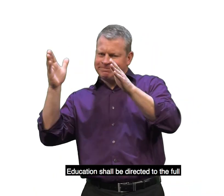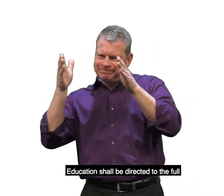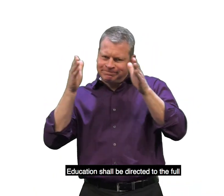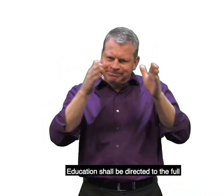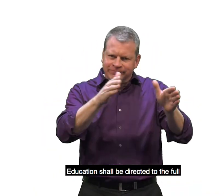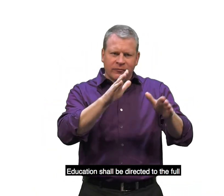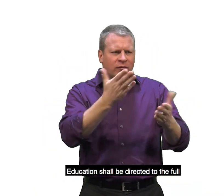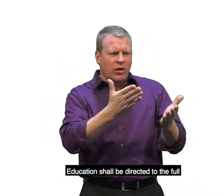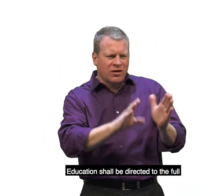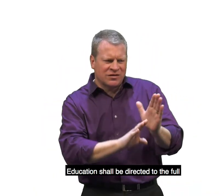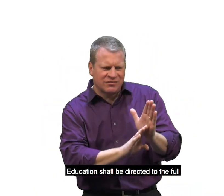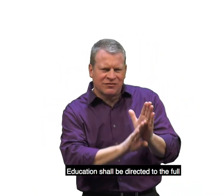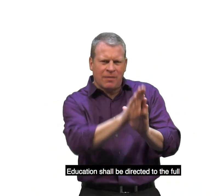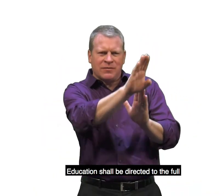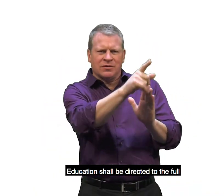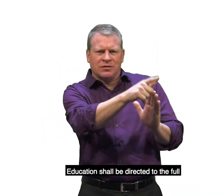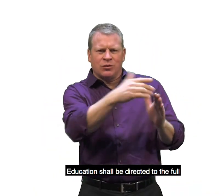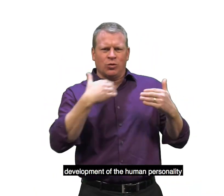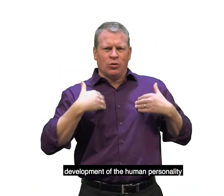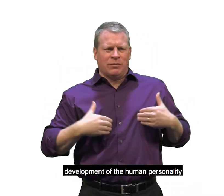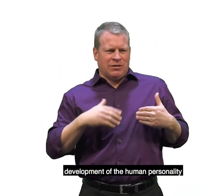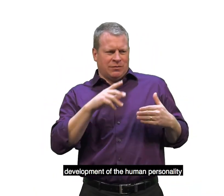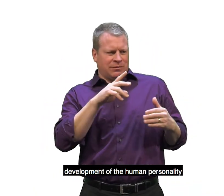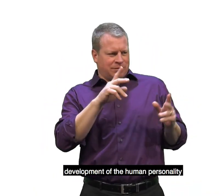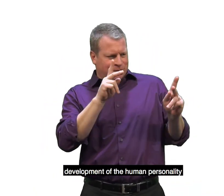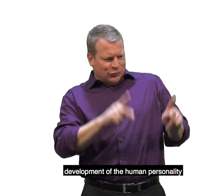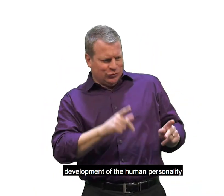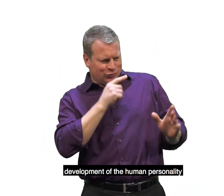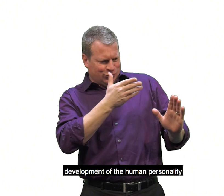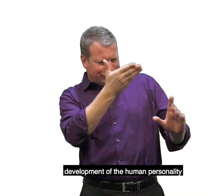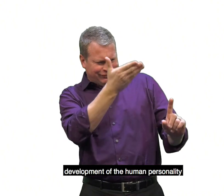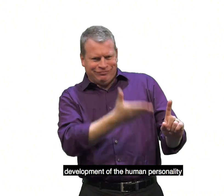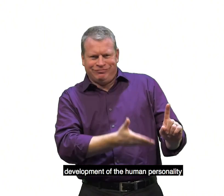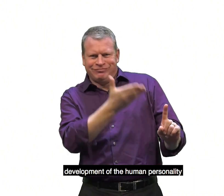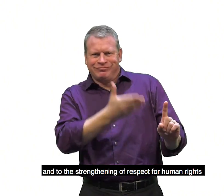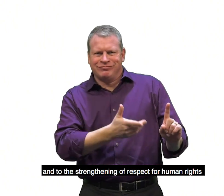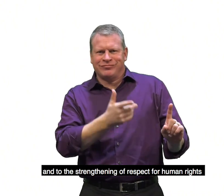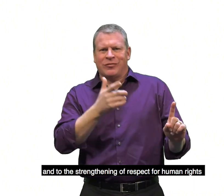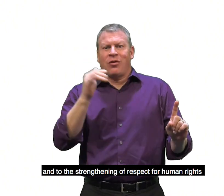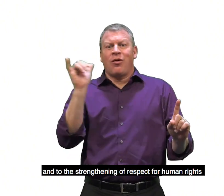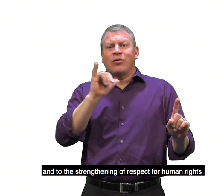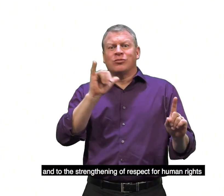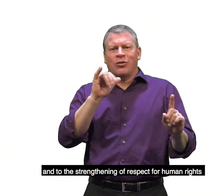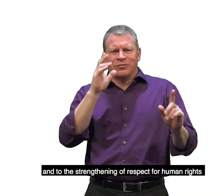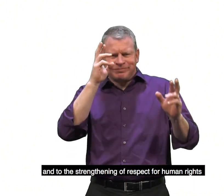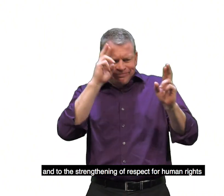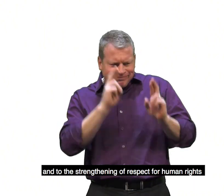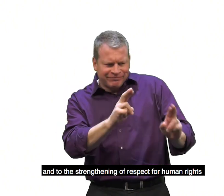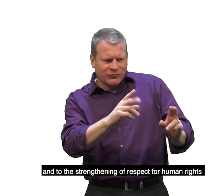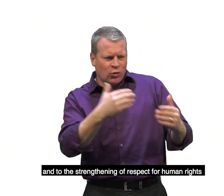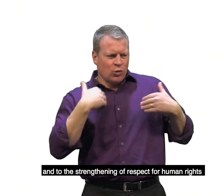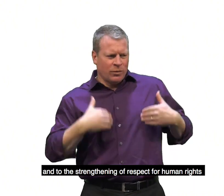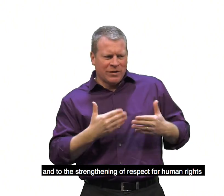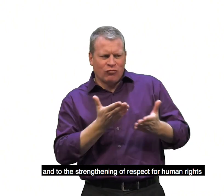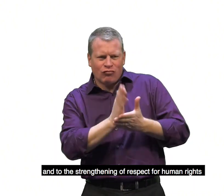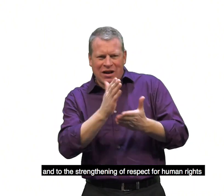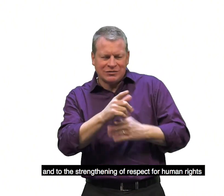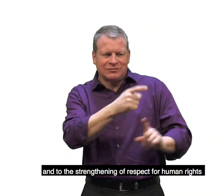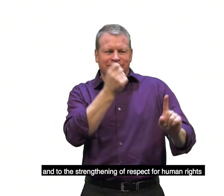Education shall be directed to the full development of the human personality and to the strengthening of respect for human rights